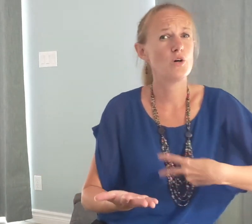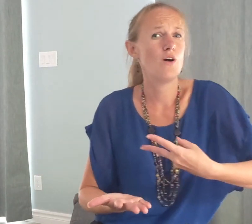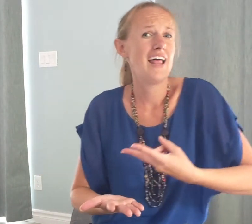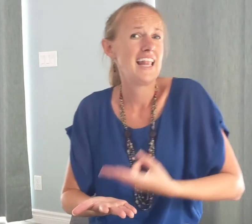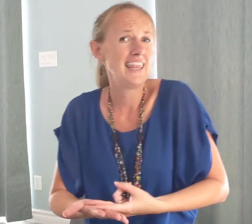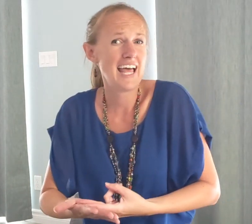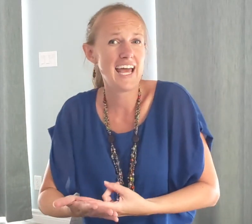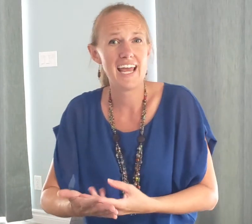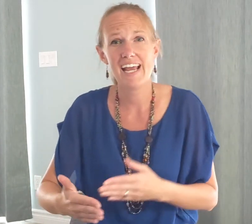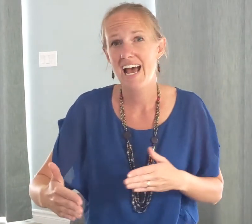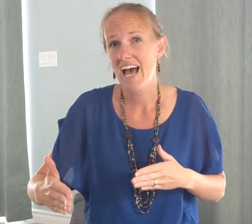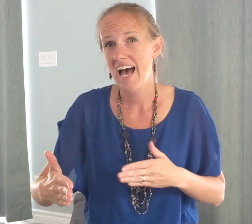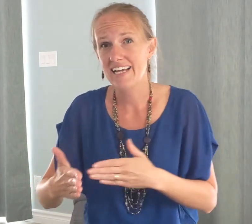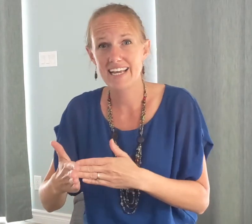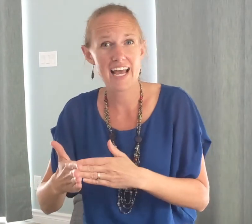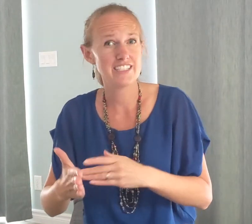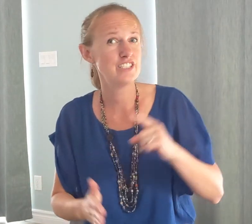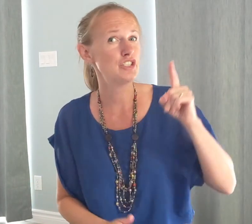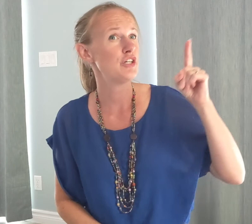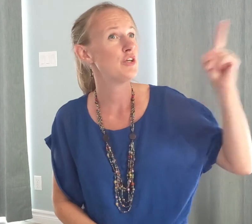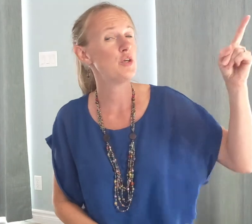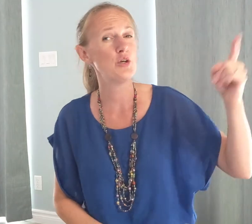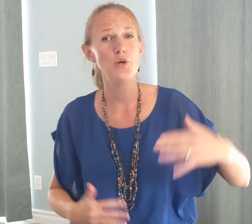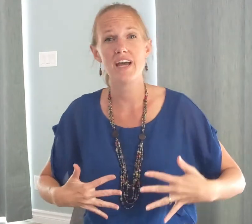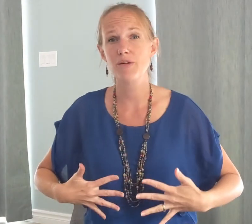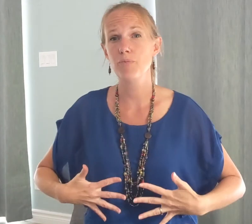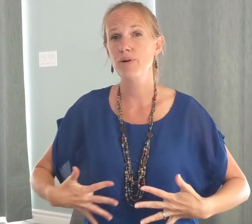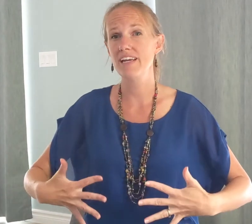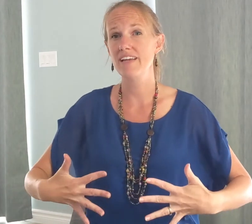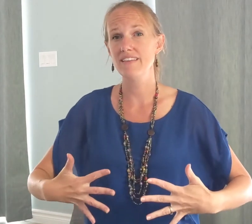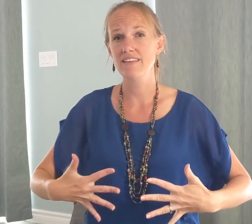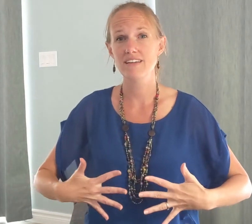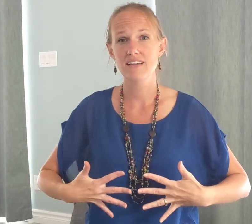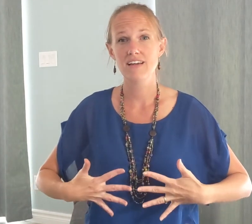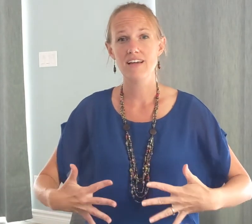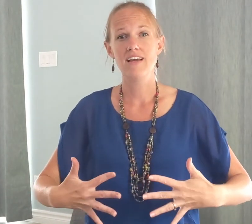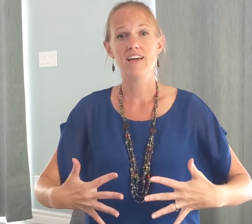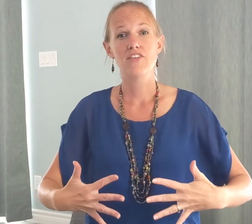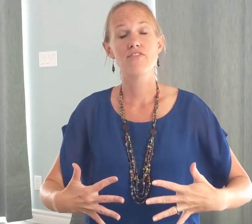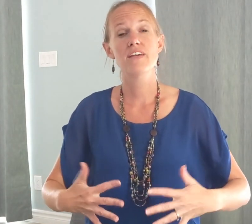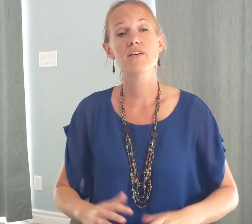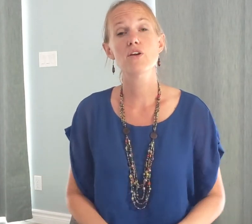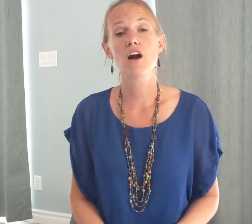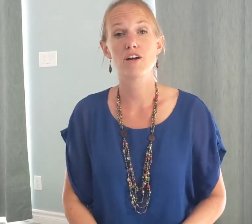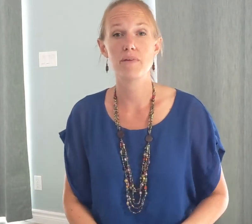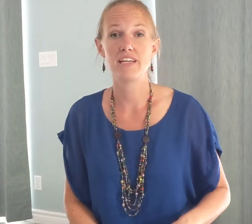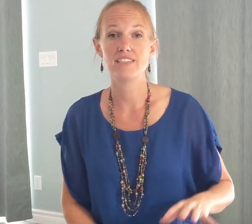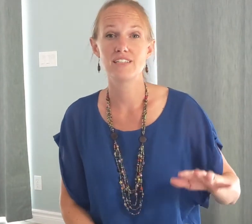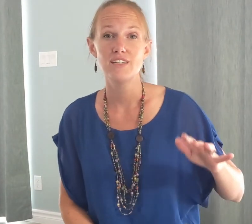So lay against you and breathe. Feel your heartbeat. So